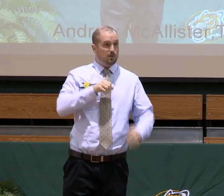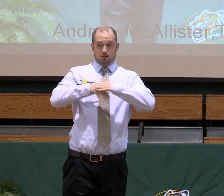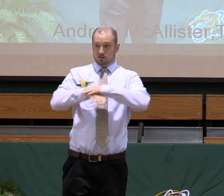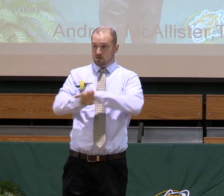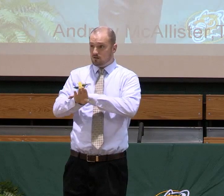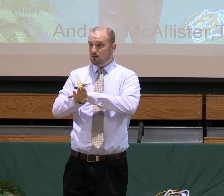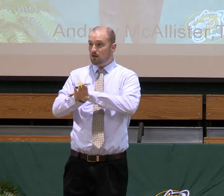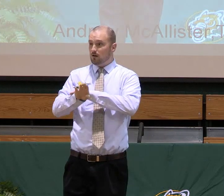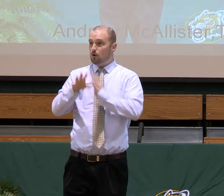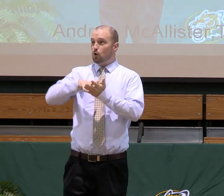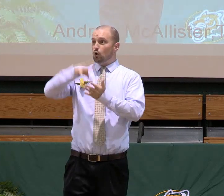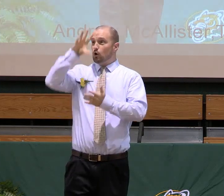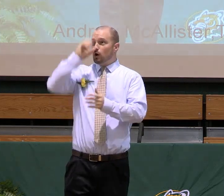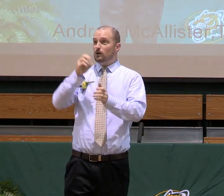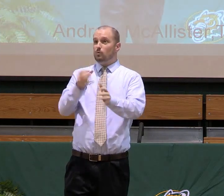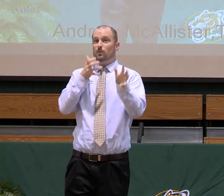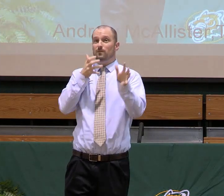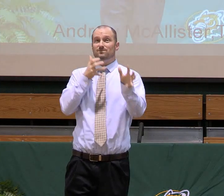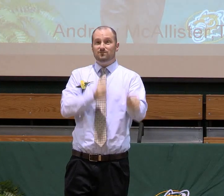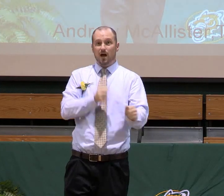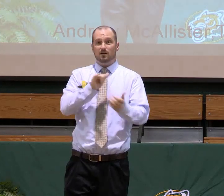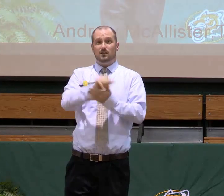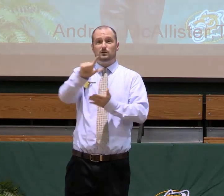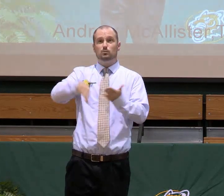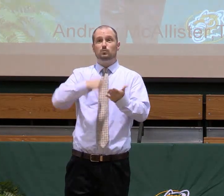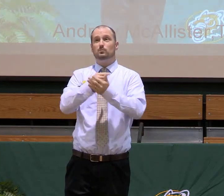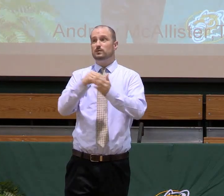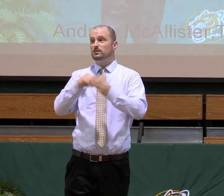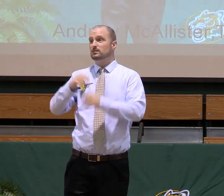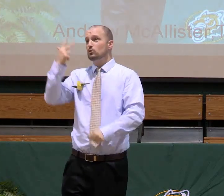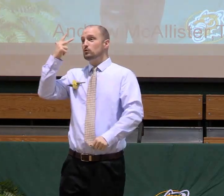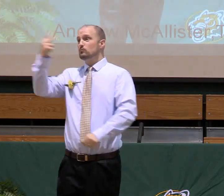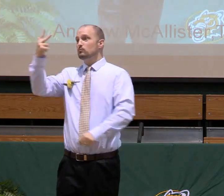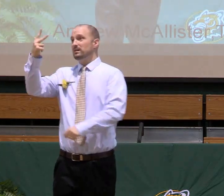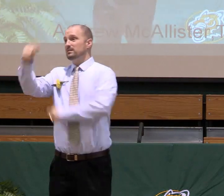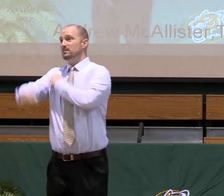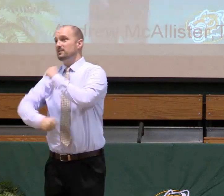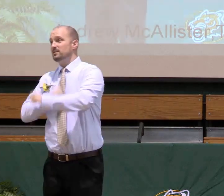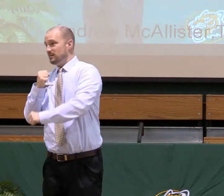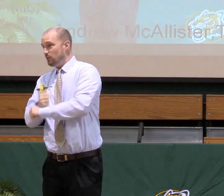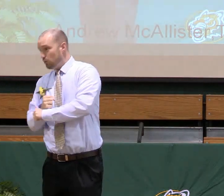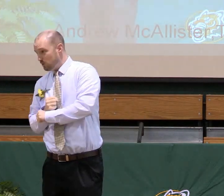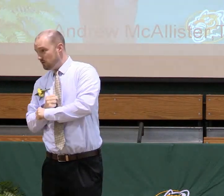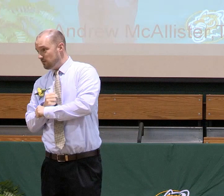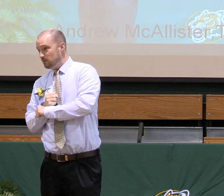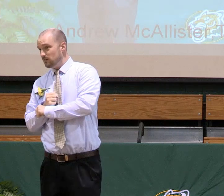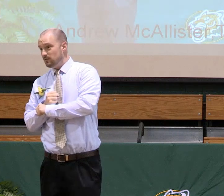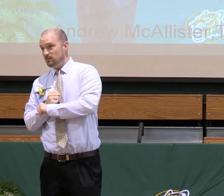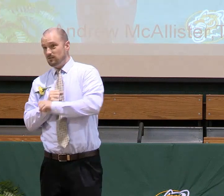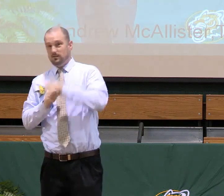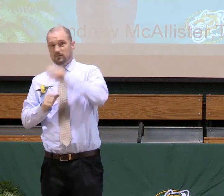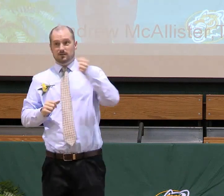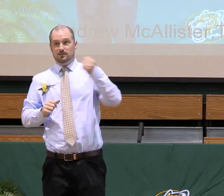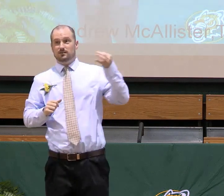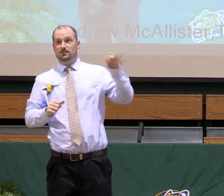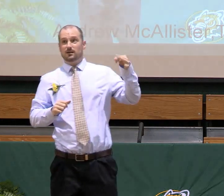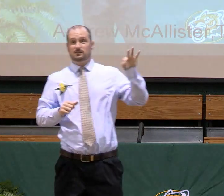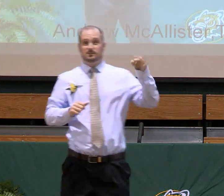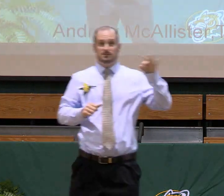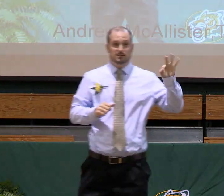16 years old. And it was there he learned, and he learned so quickly that he graduated within 3 years. So